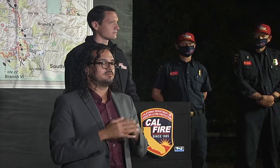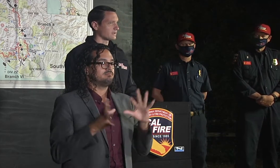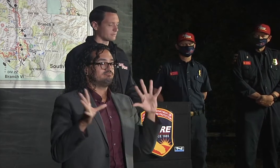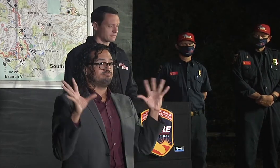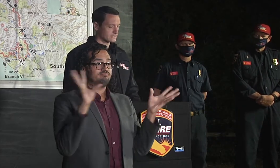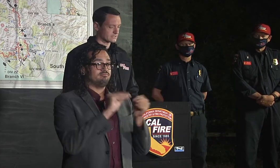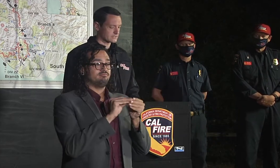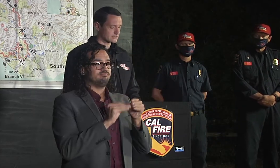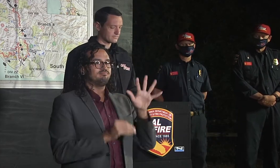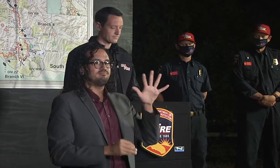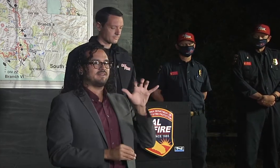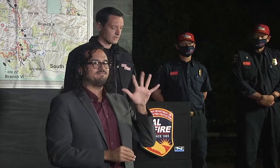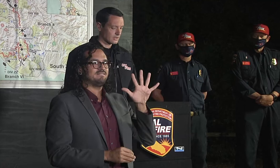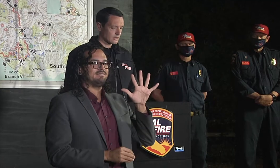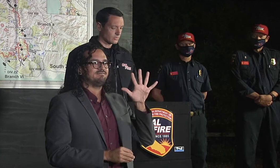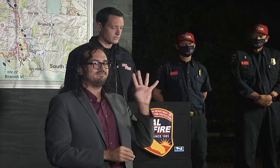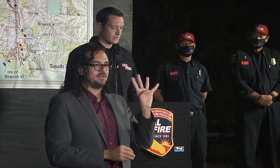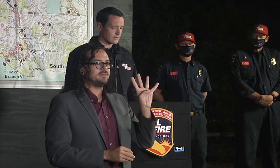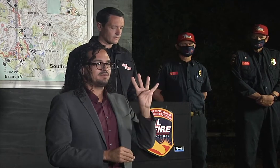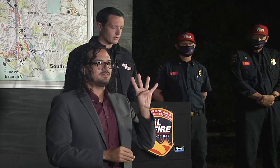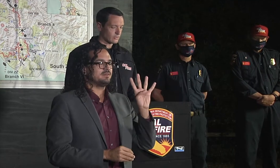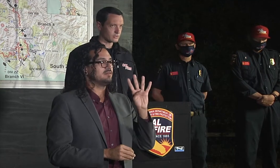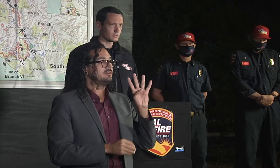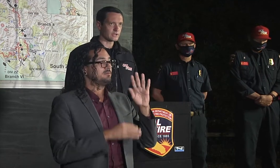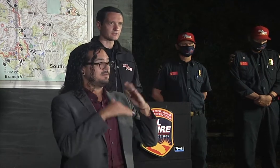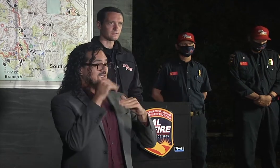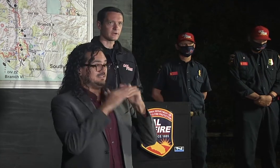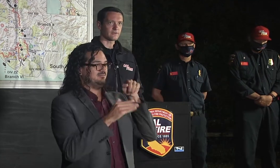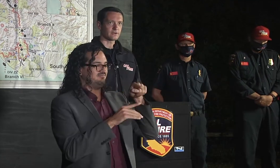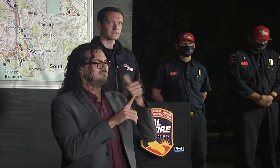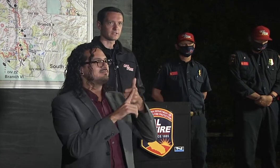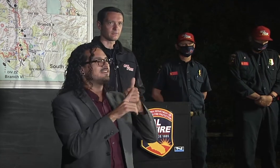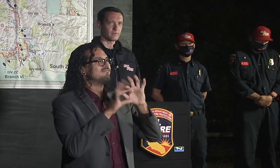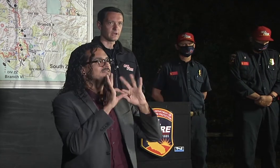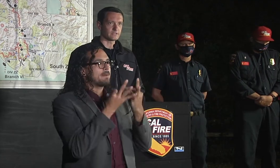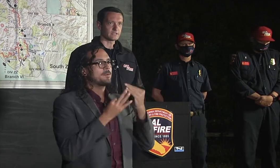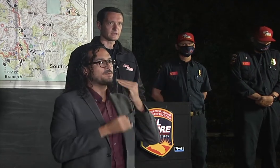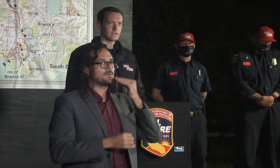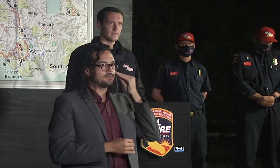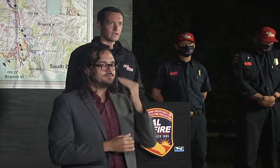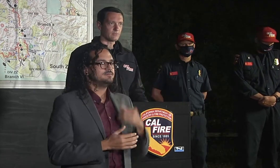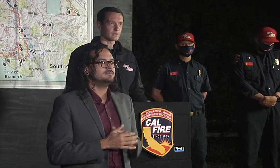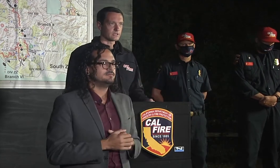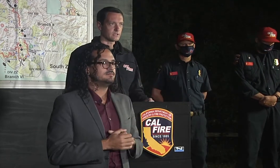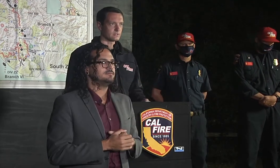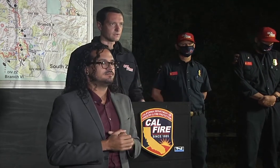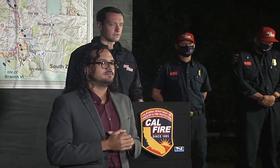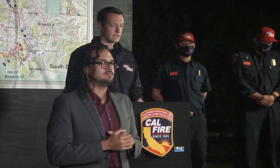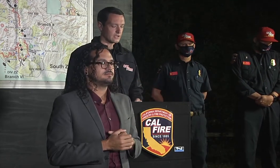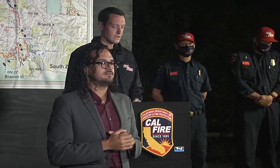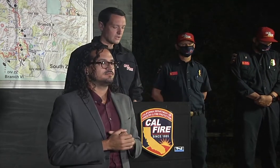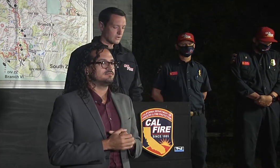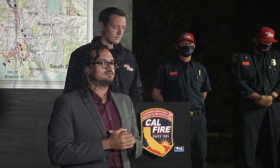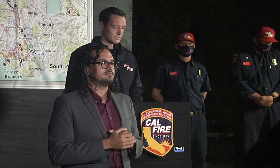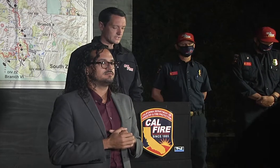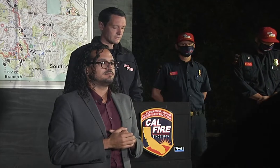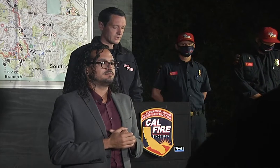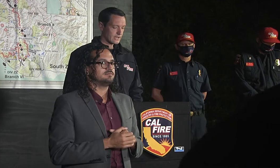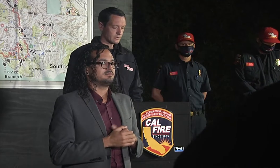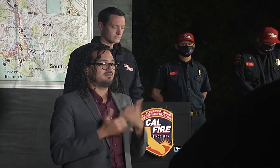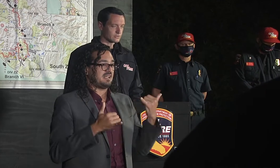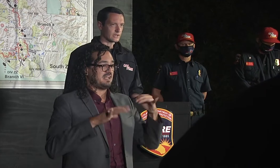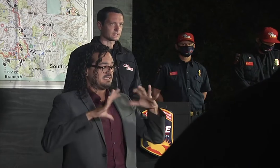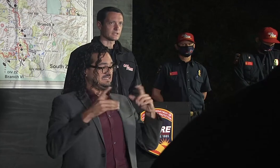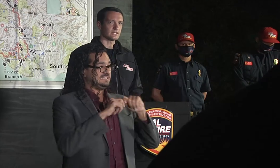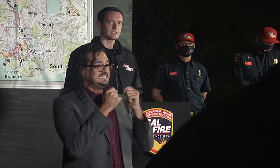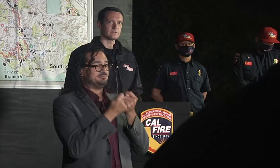to be single-family residents. We do have over 2,000 firefighters that remain on scene, and that number continues every day. We stand right